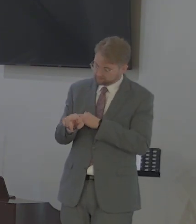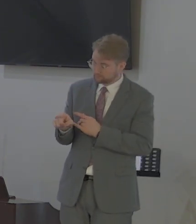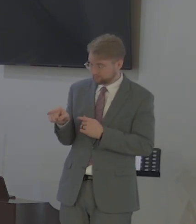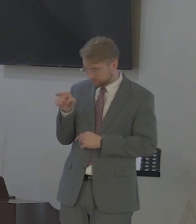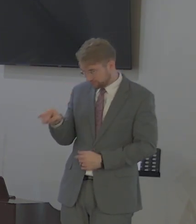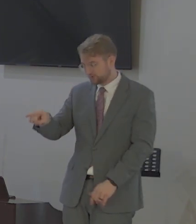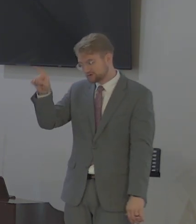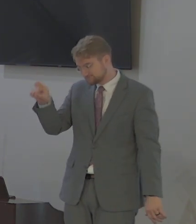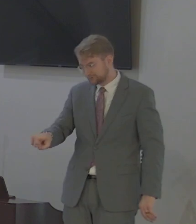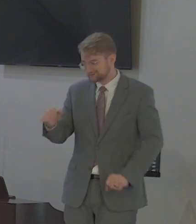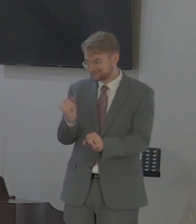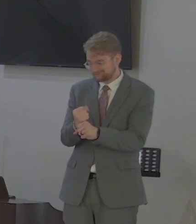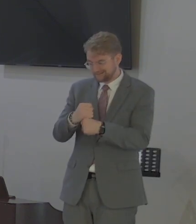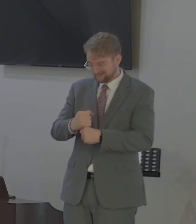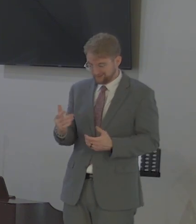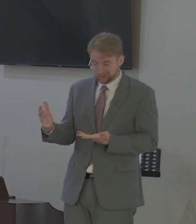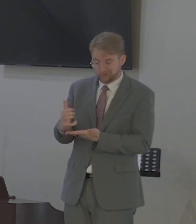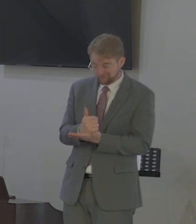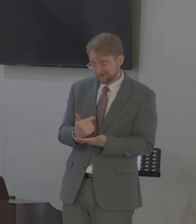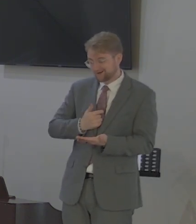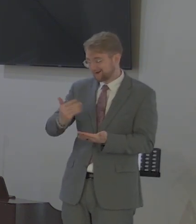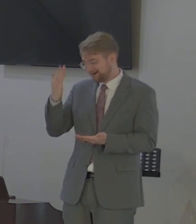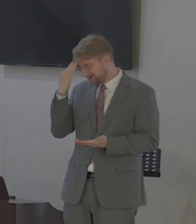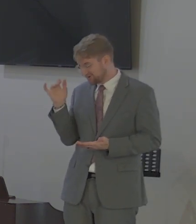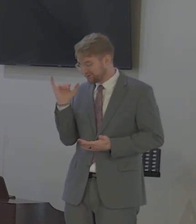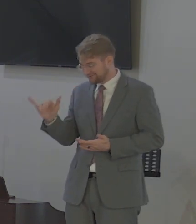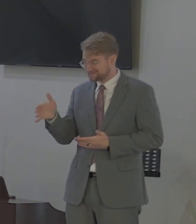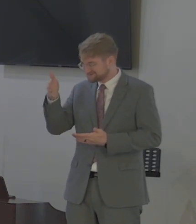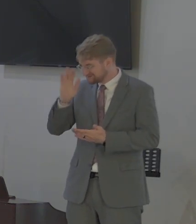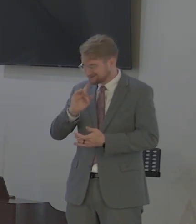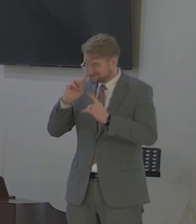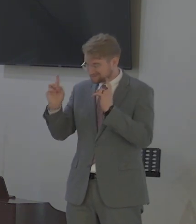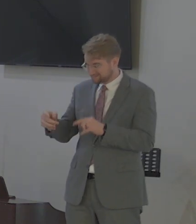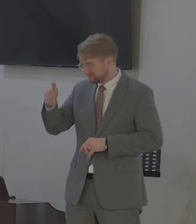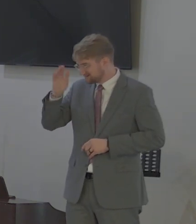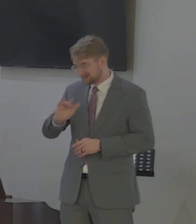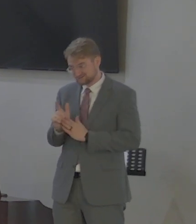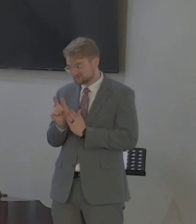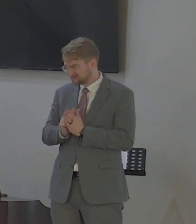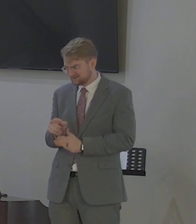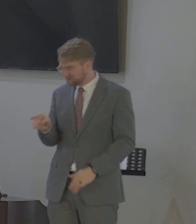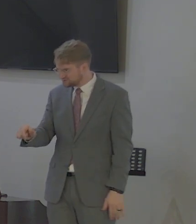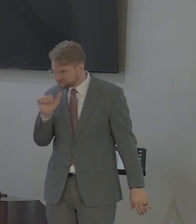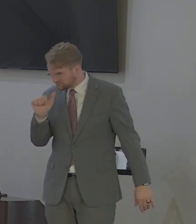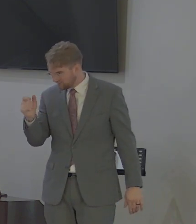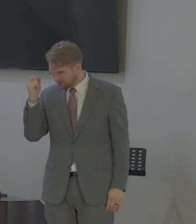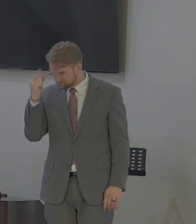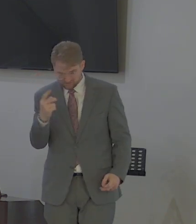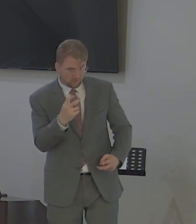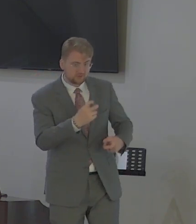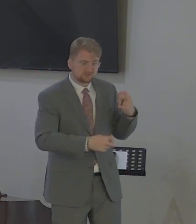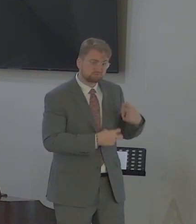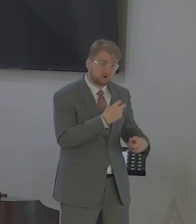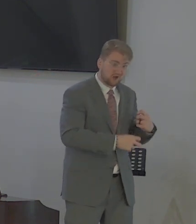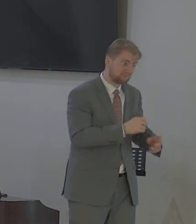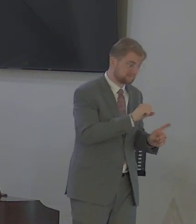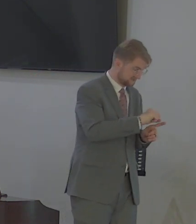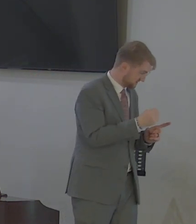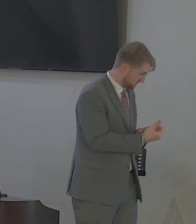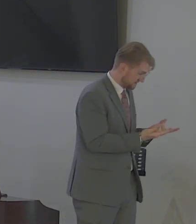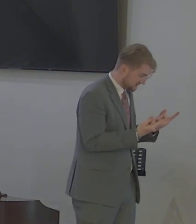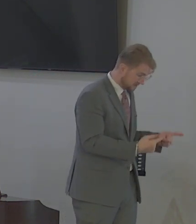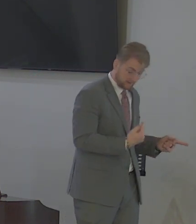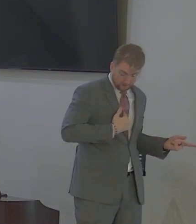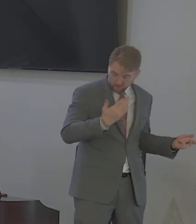offering. I know that's God's command. I know that's God's law, but you don't understand. There was a problem in a situation, and I know how to